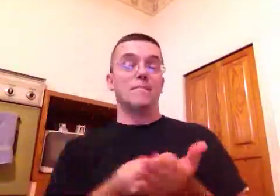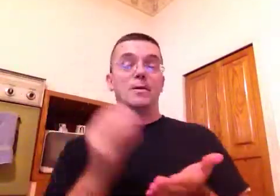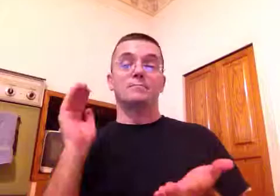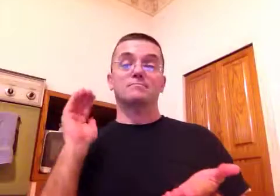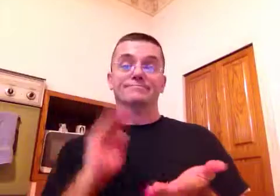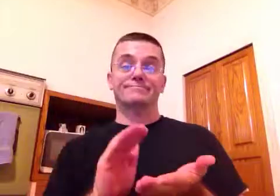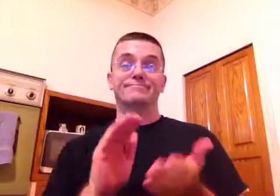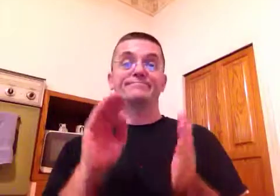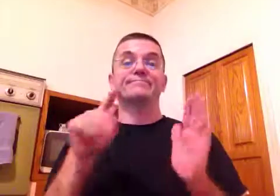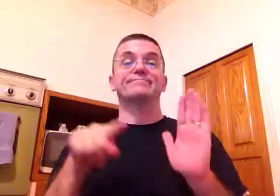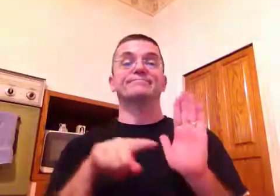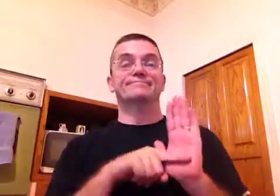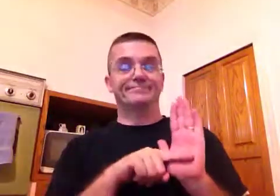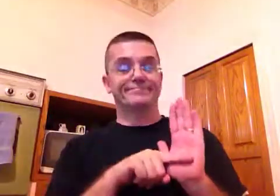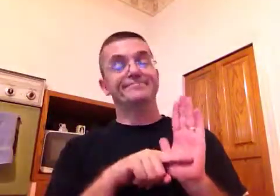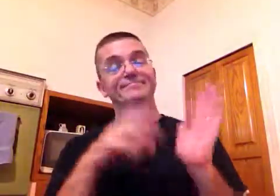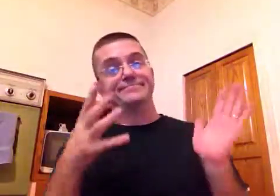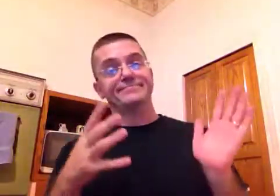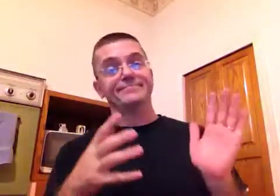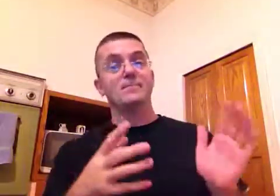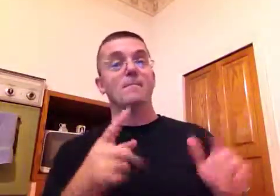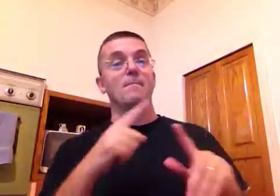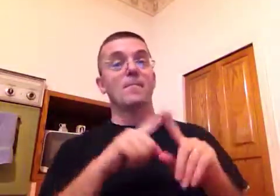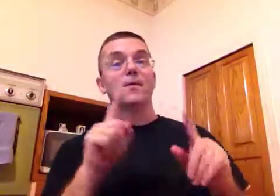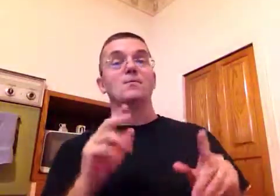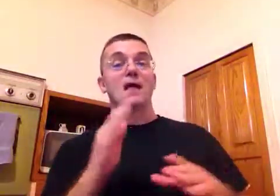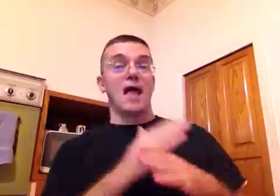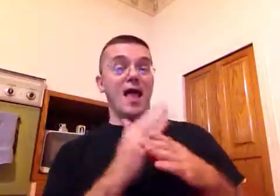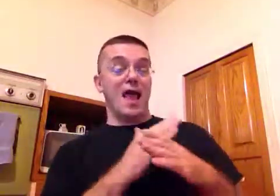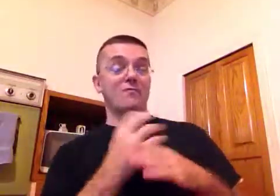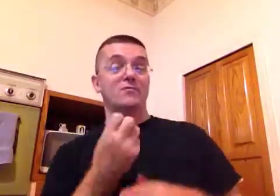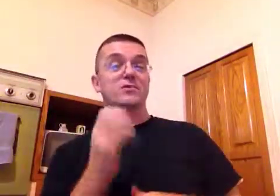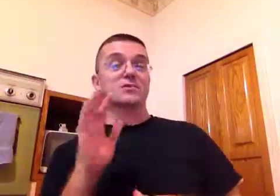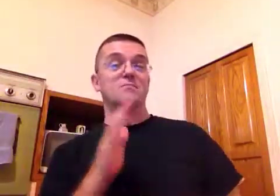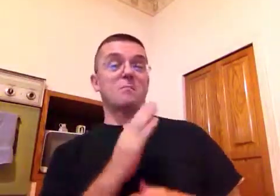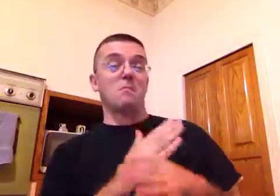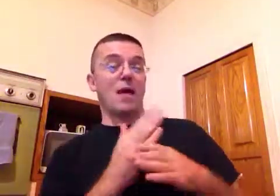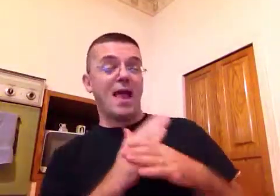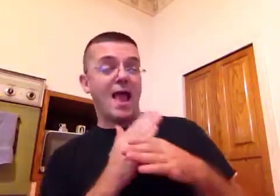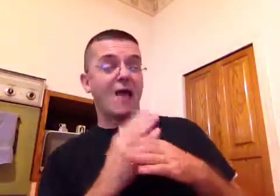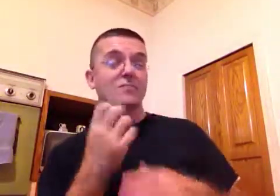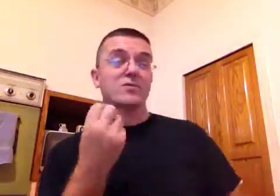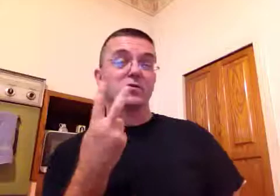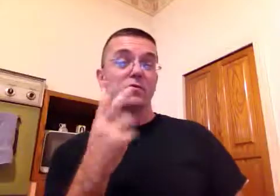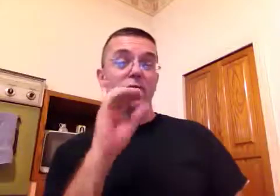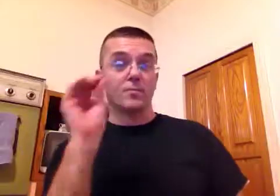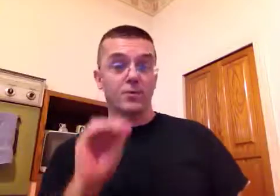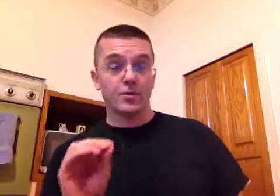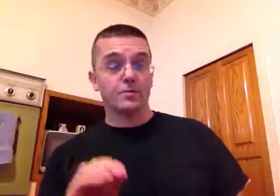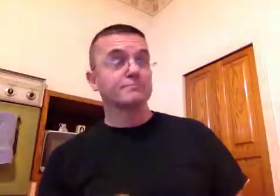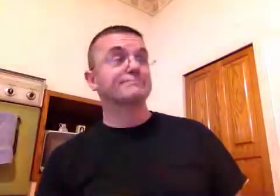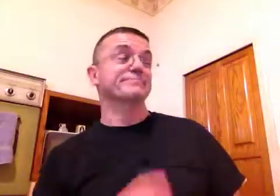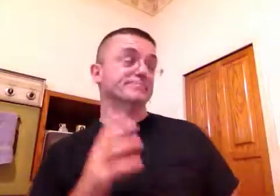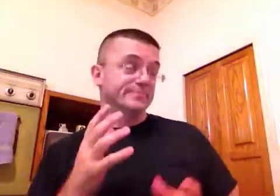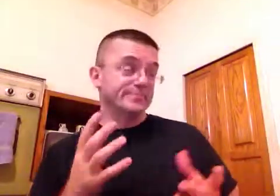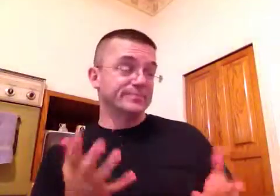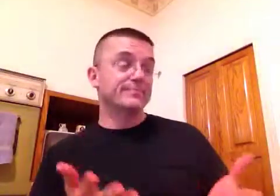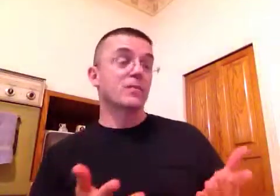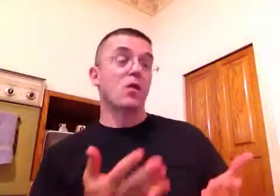since 34 is almost 12%. Is basically 12%. So, and those types of funds are out there.